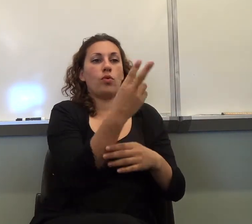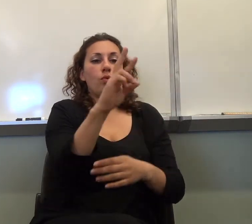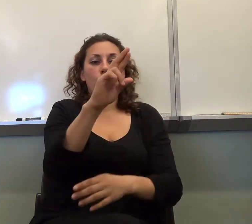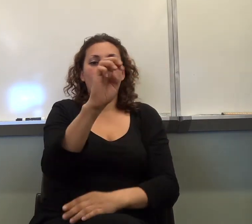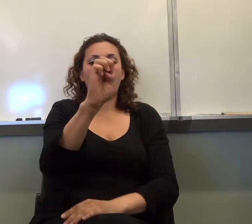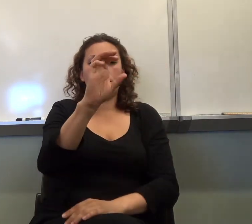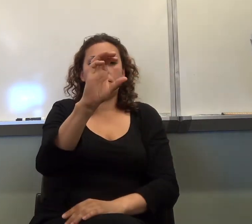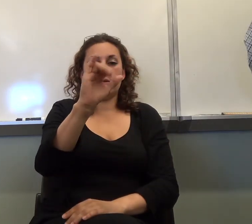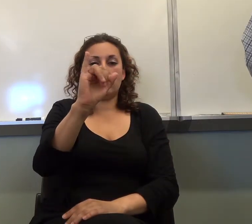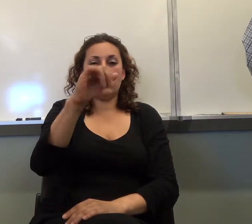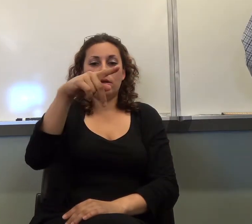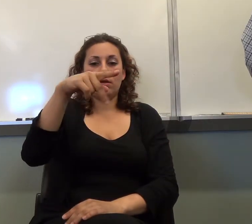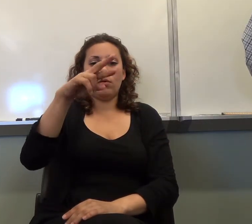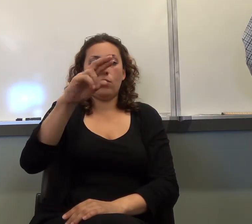moment.